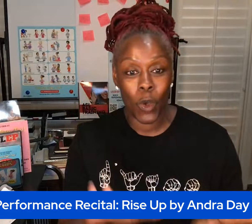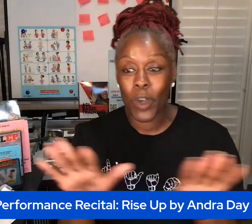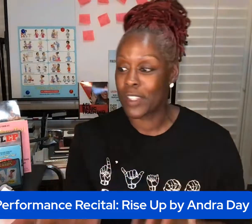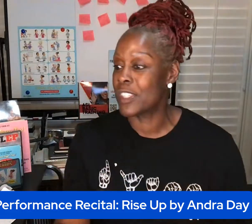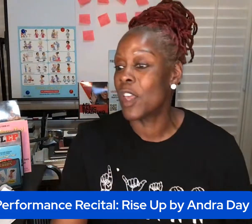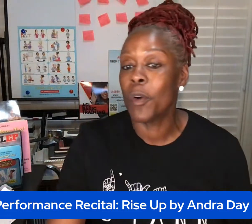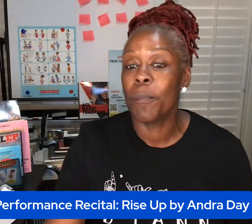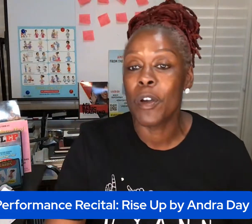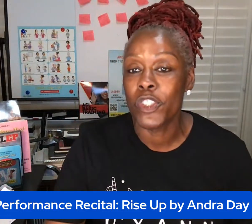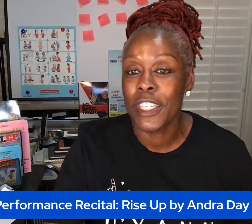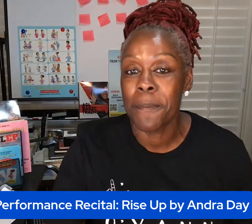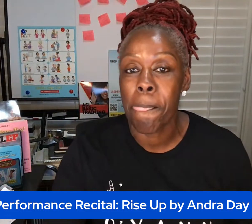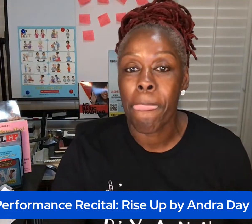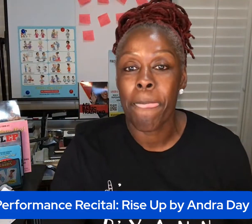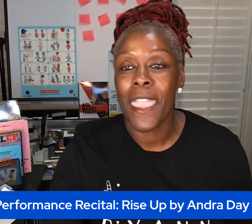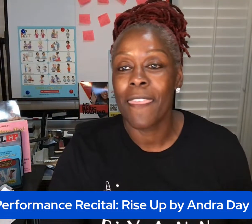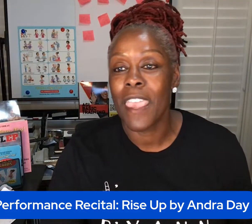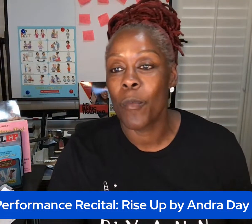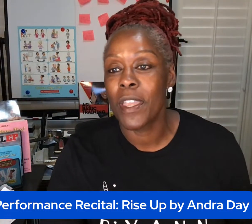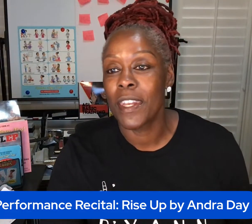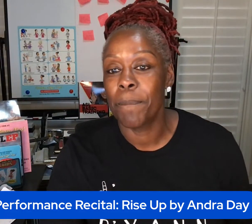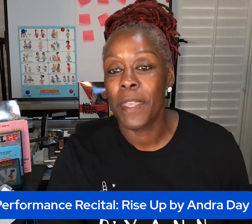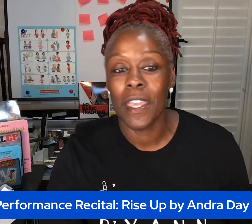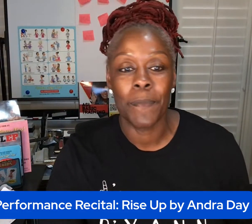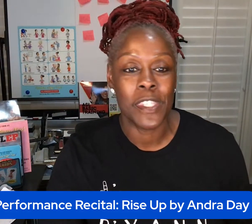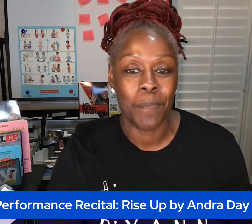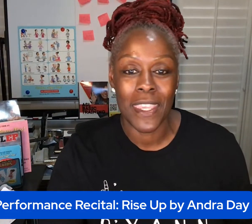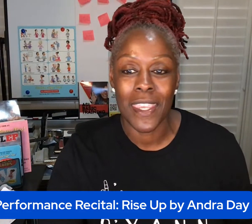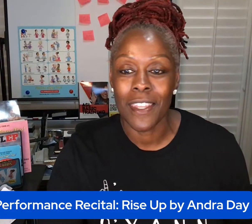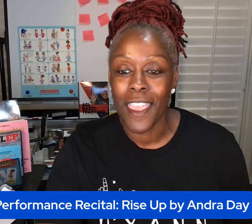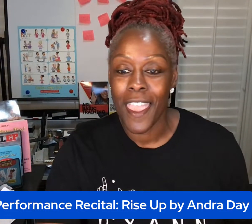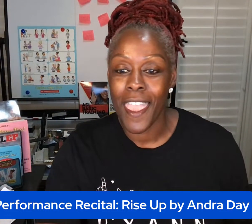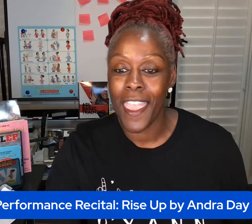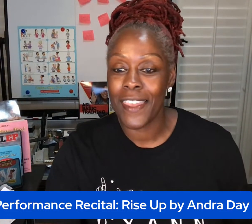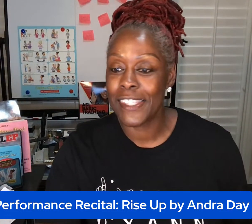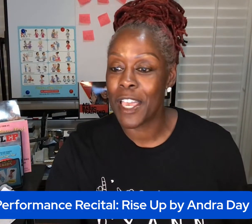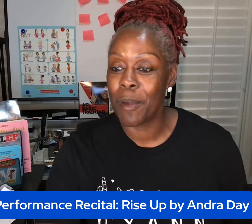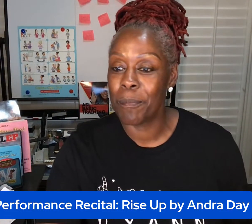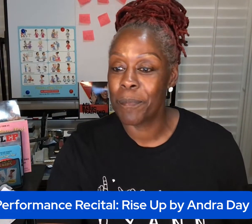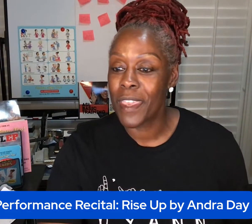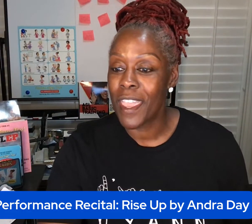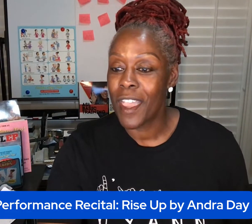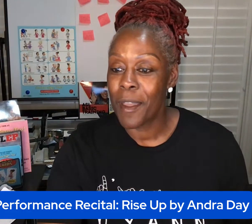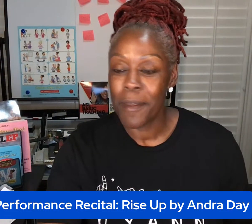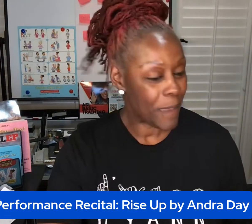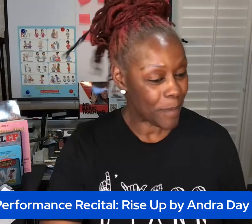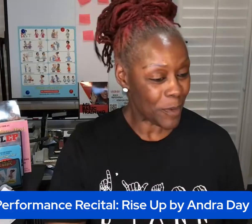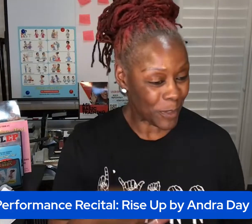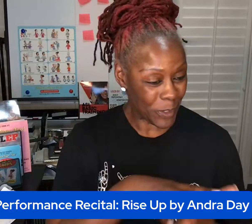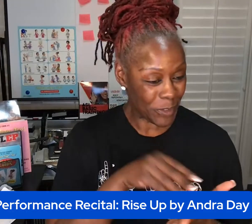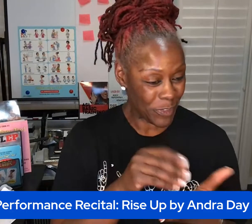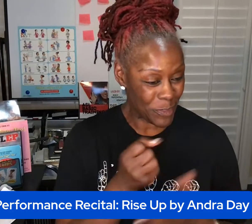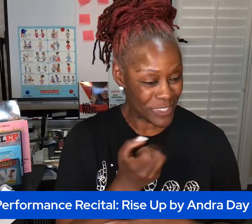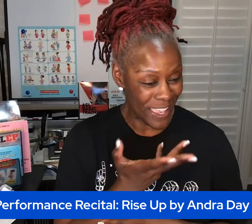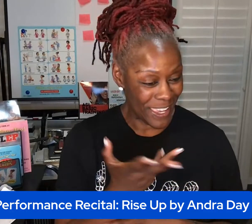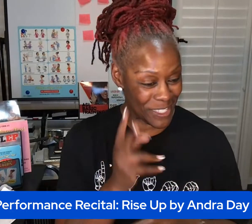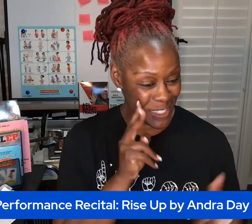on slow motion. And then we're going to pick up the speed, and maybe you'll learn a few signs just